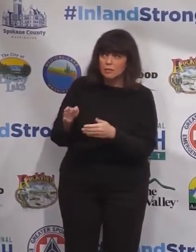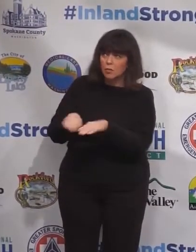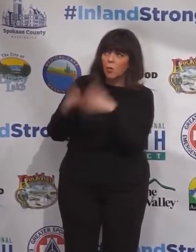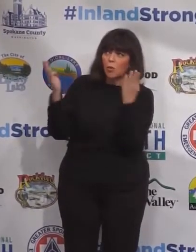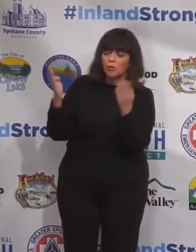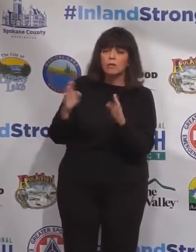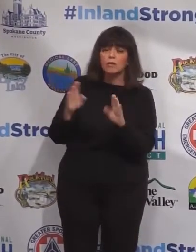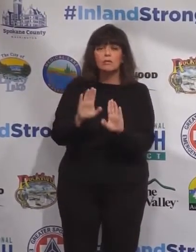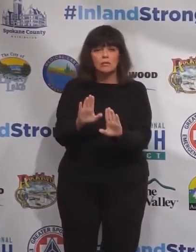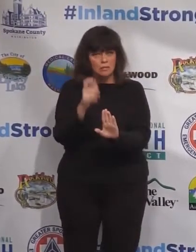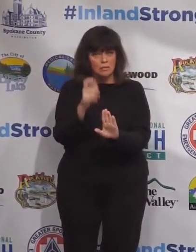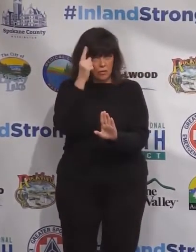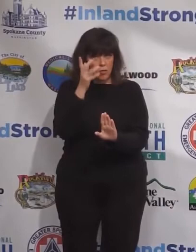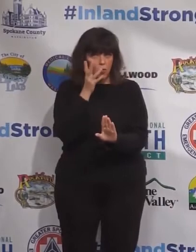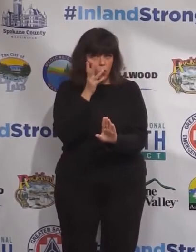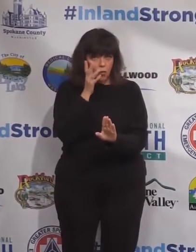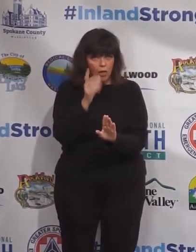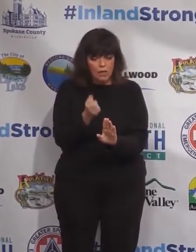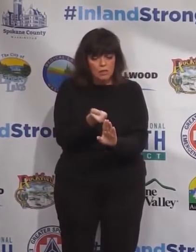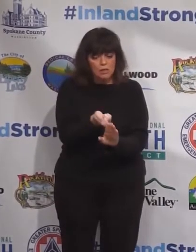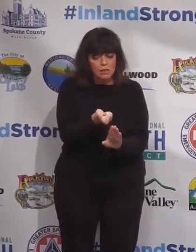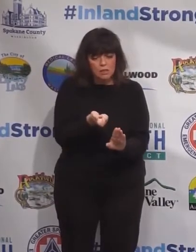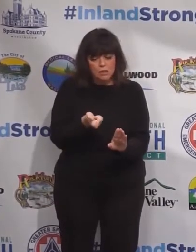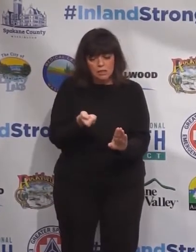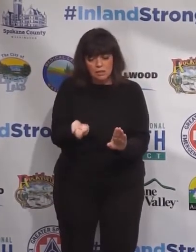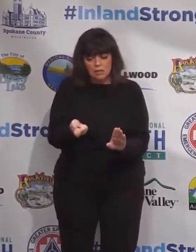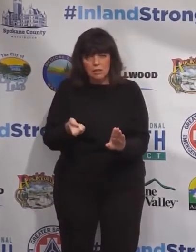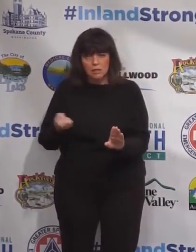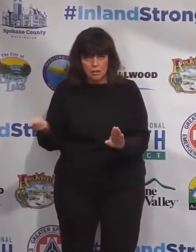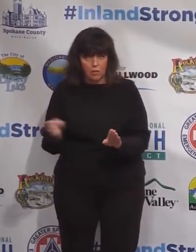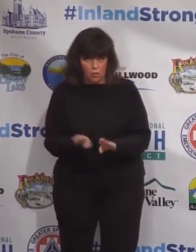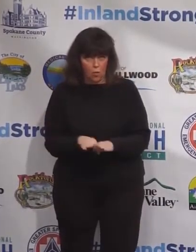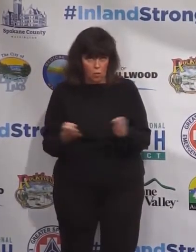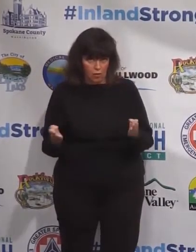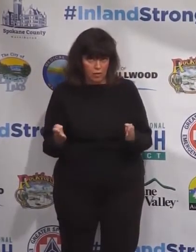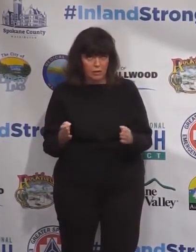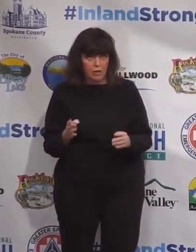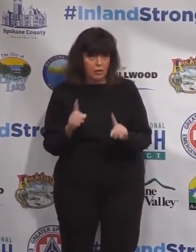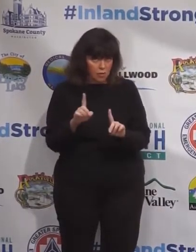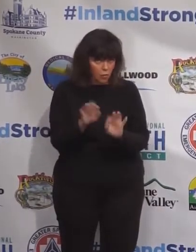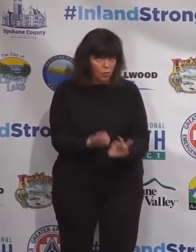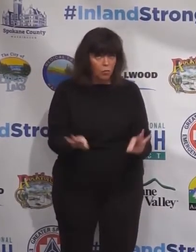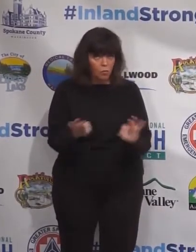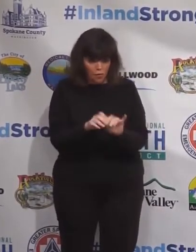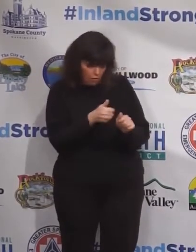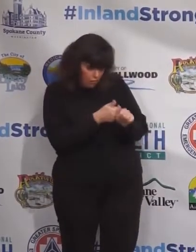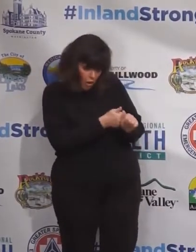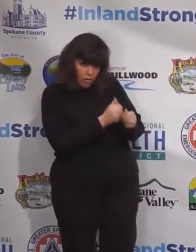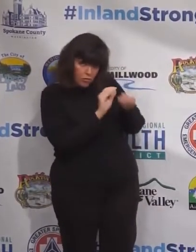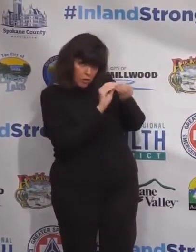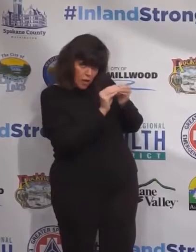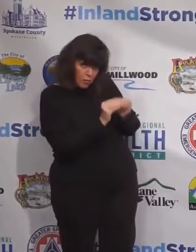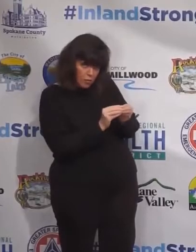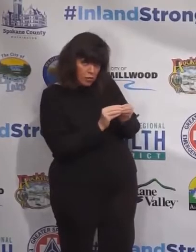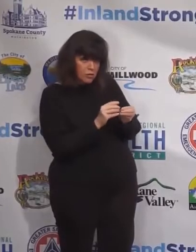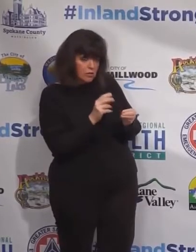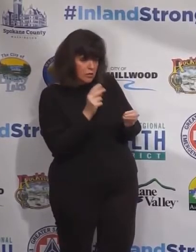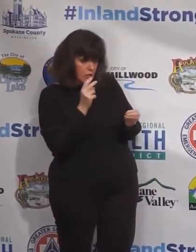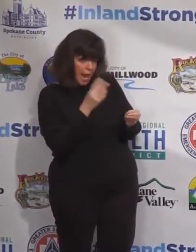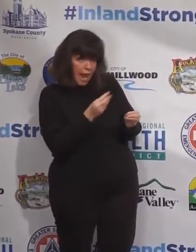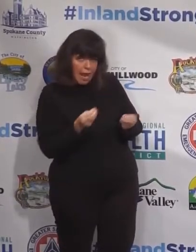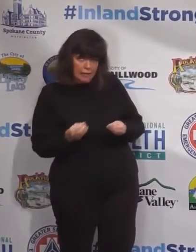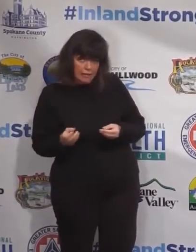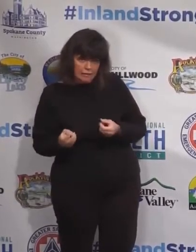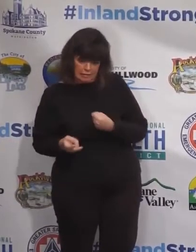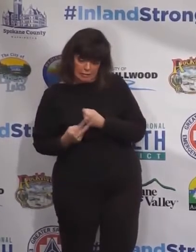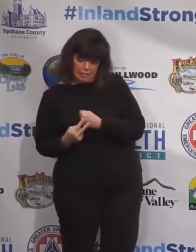by data. And then when we do start opening segments of the population or of the economy, we need to be tracking that data even more so to make